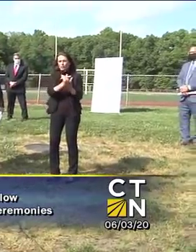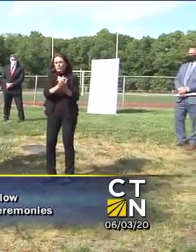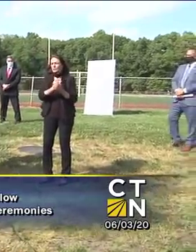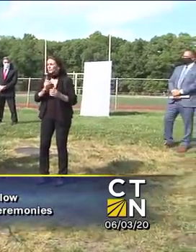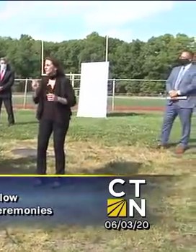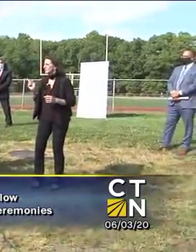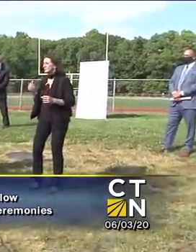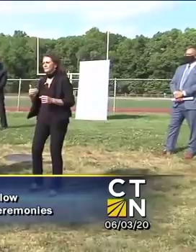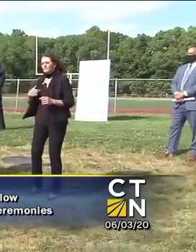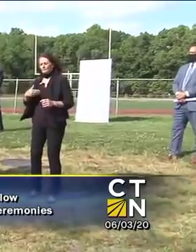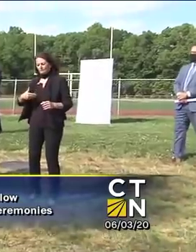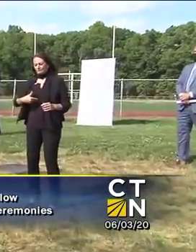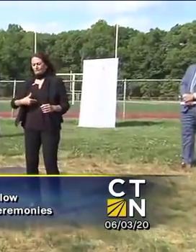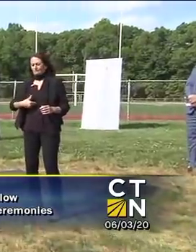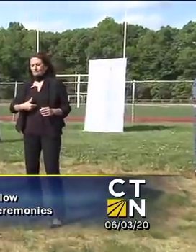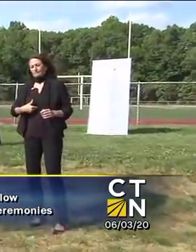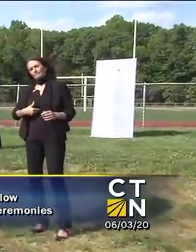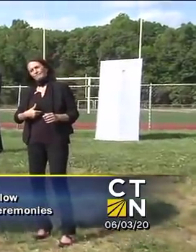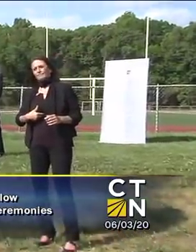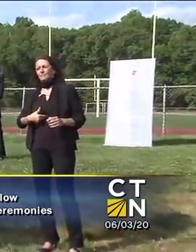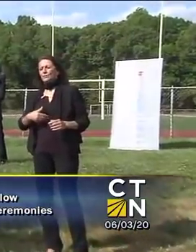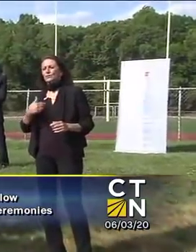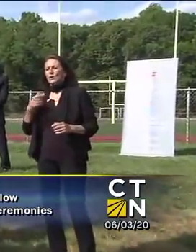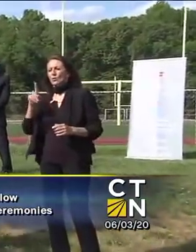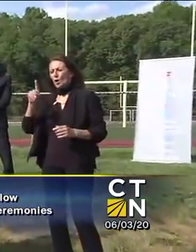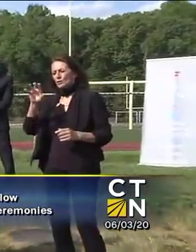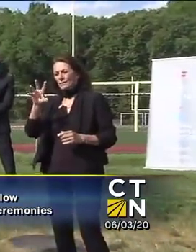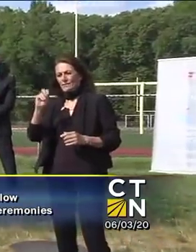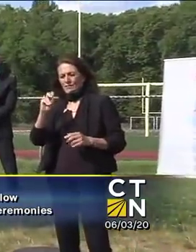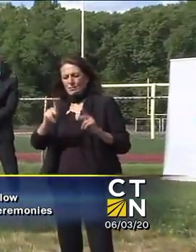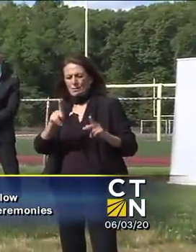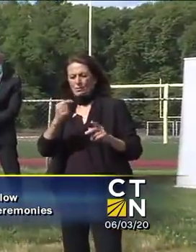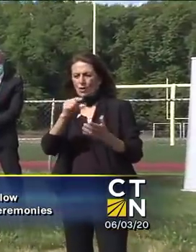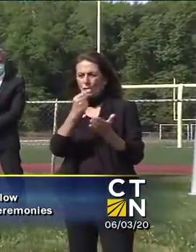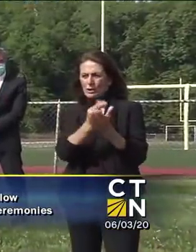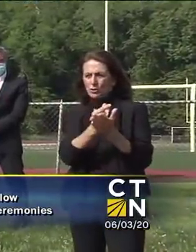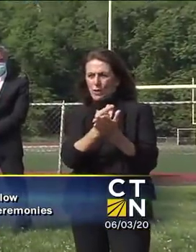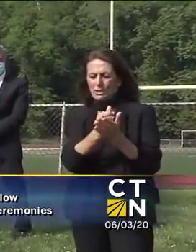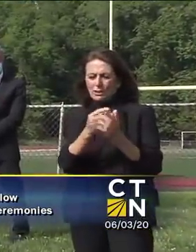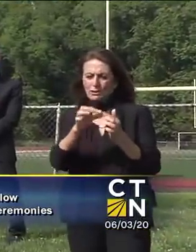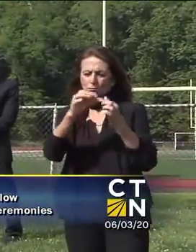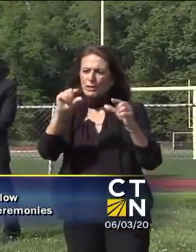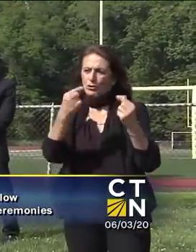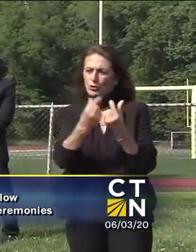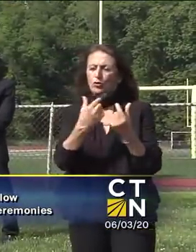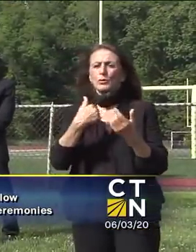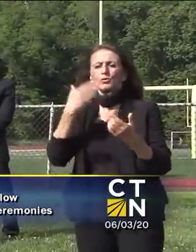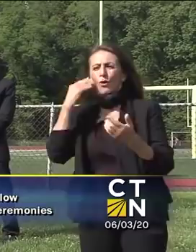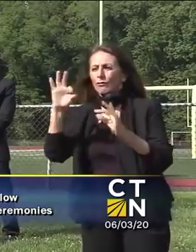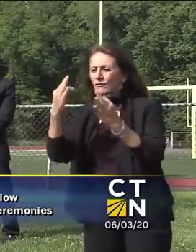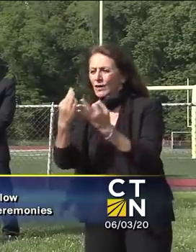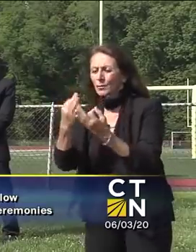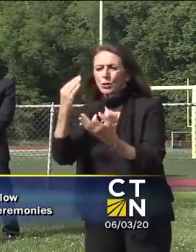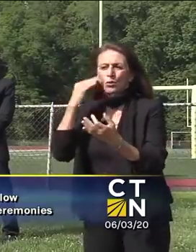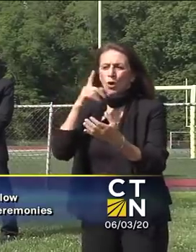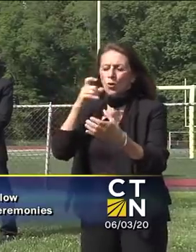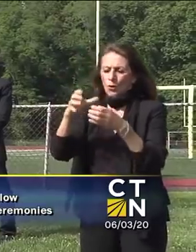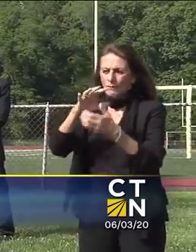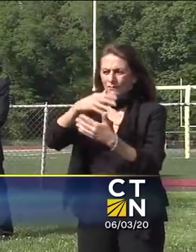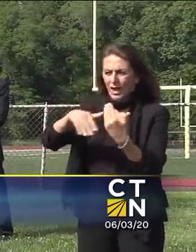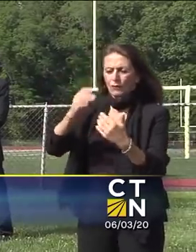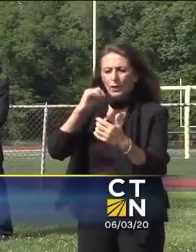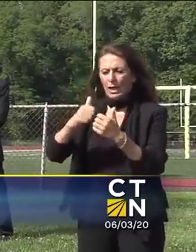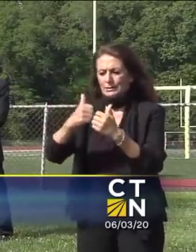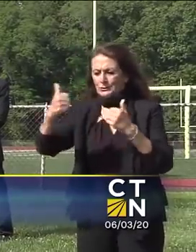My instinct, Paul, is that we got 150 for graduations. It's a select group. You know who's coming in. You know who your neighbor is. You can